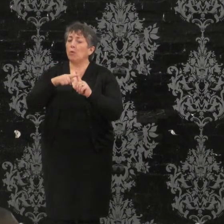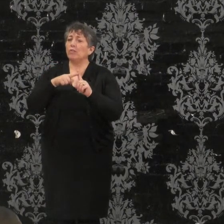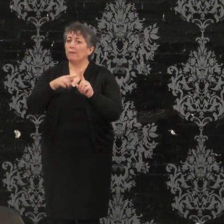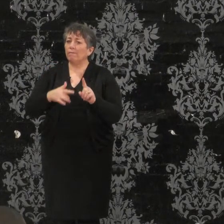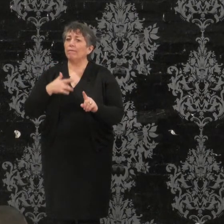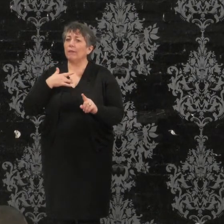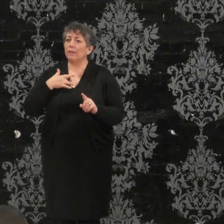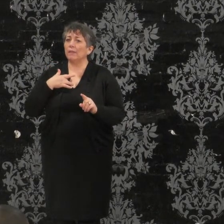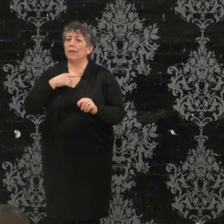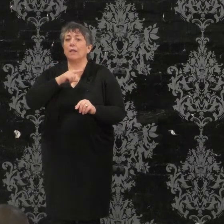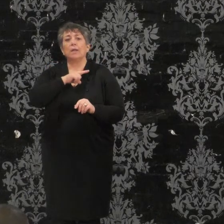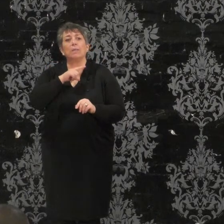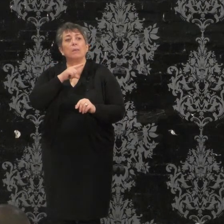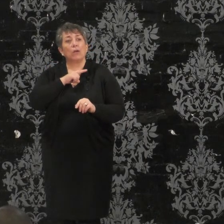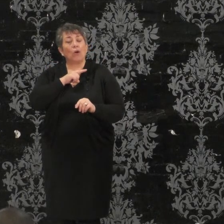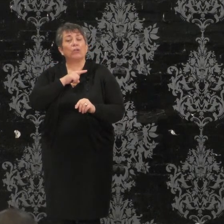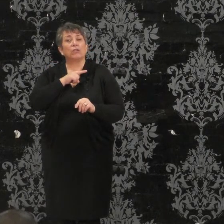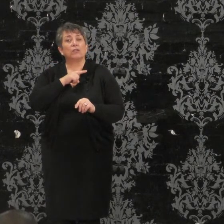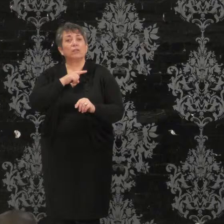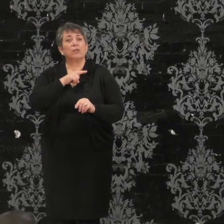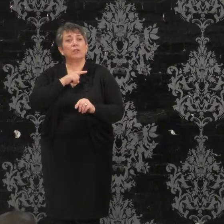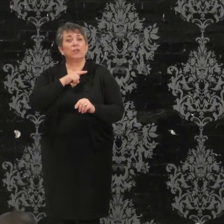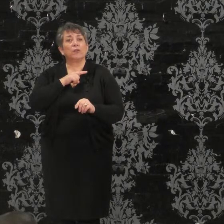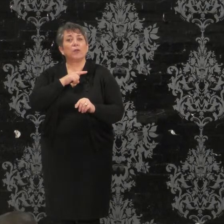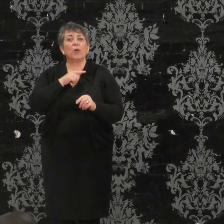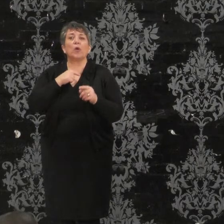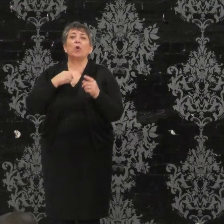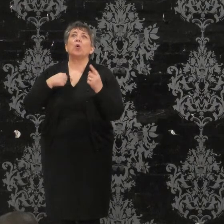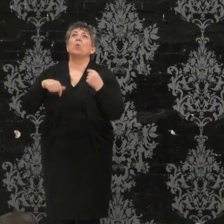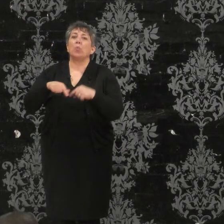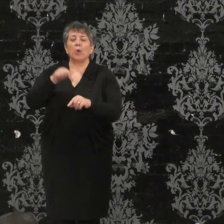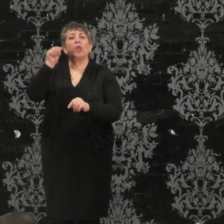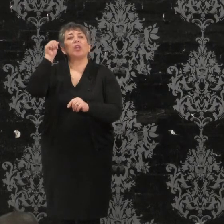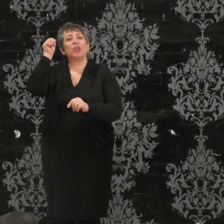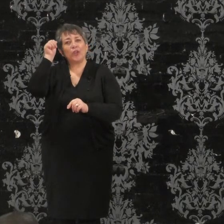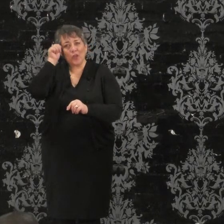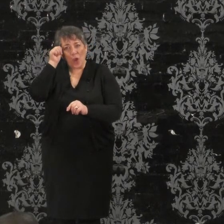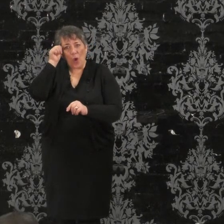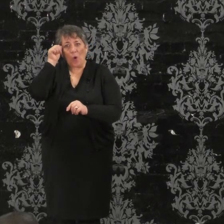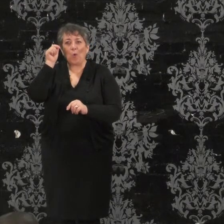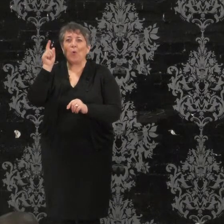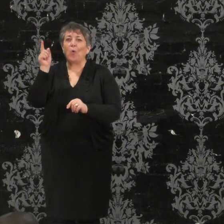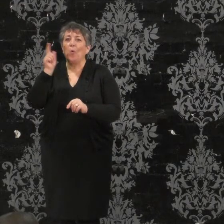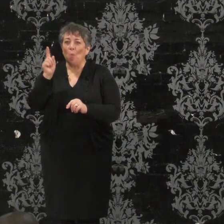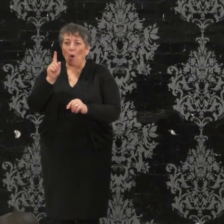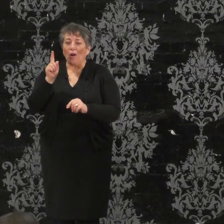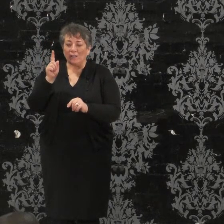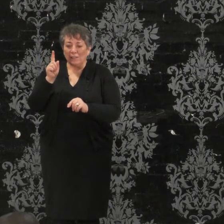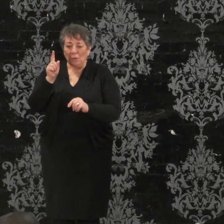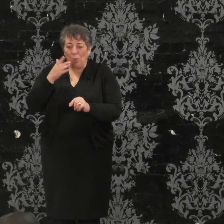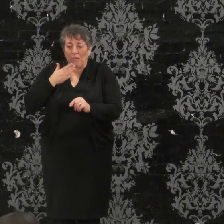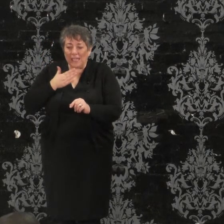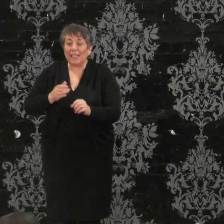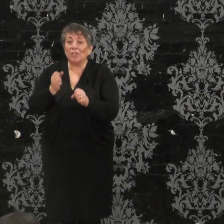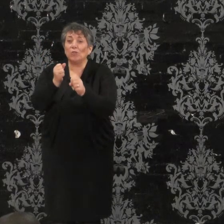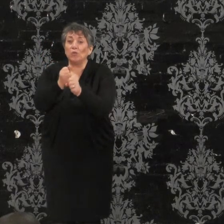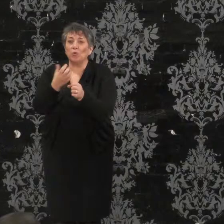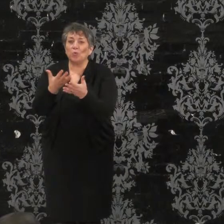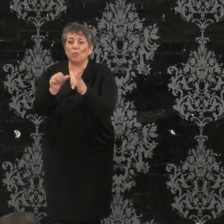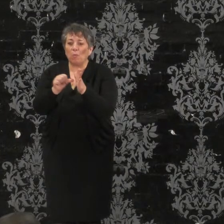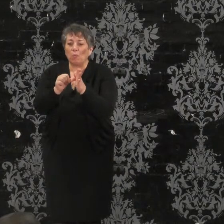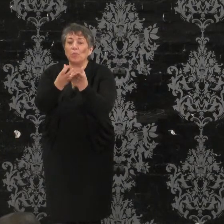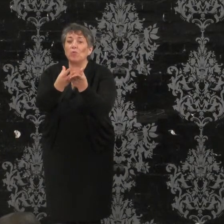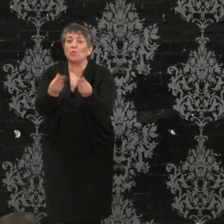outlined today, we do know what the ingredients for the solution are, and we've already